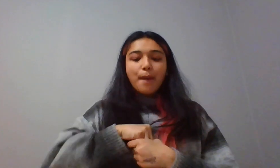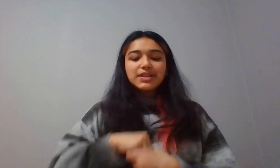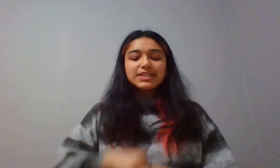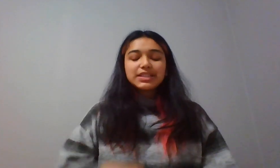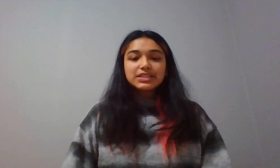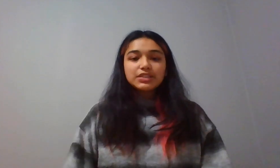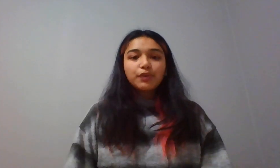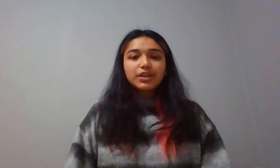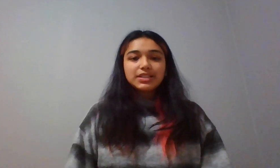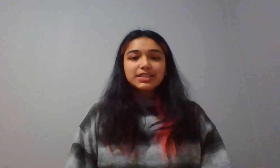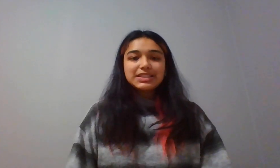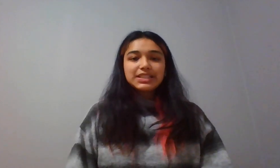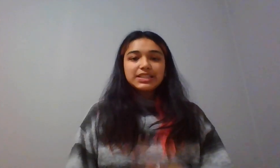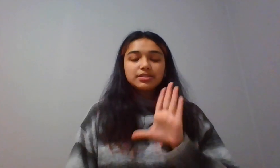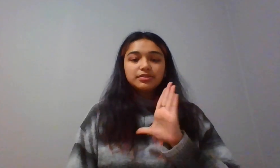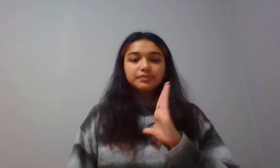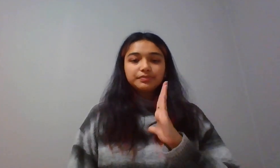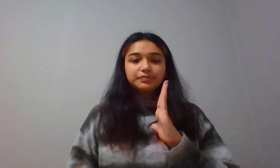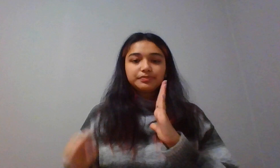My 16th word is season.